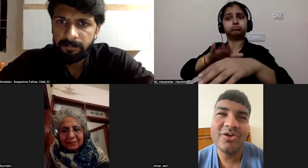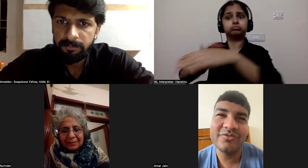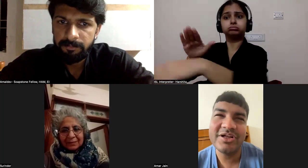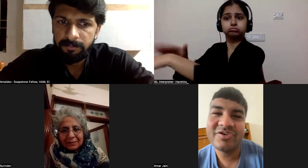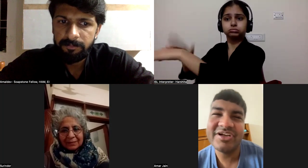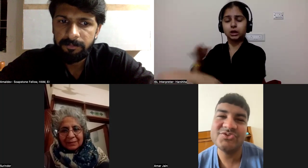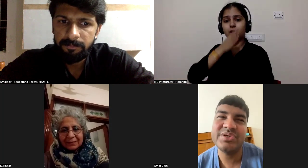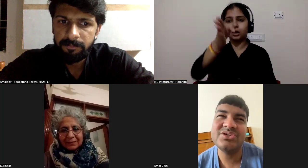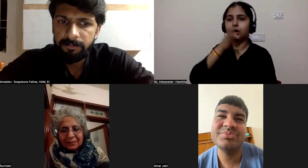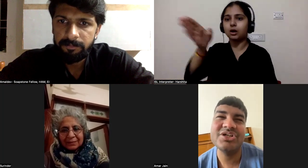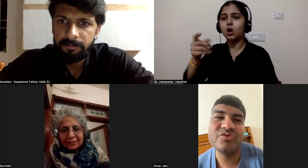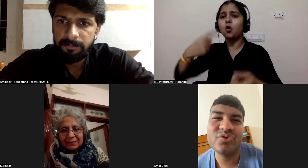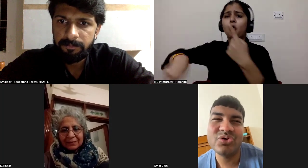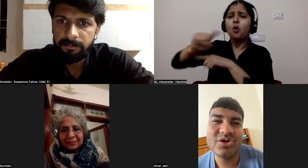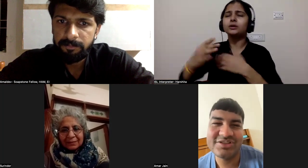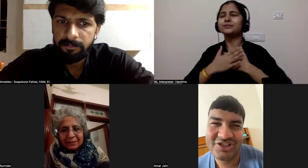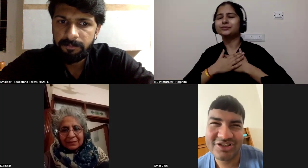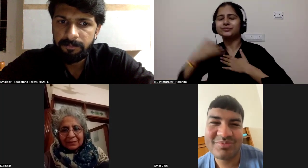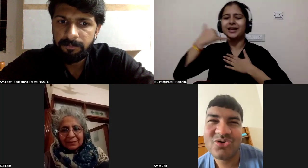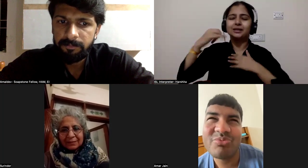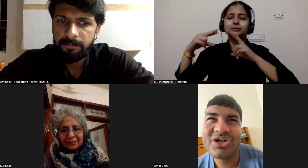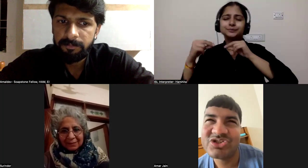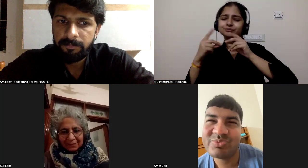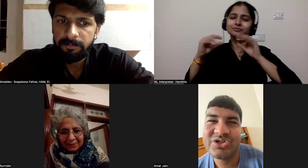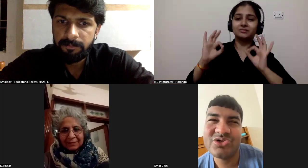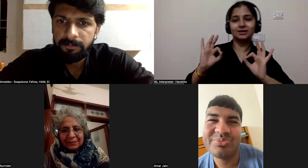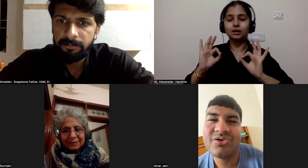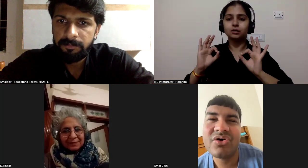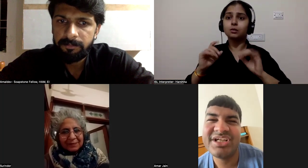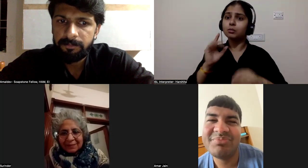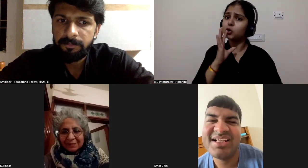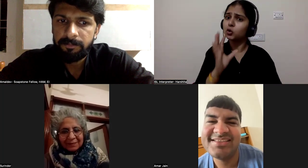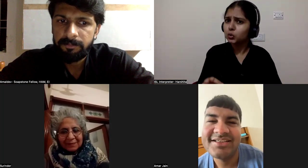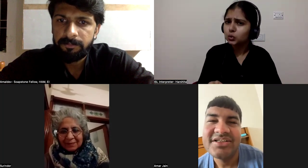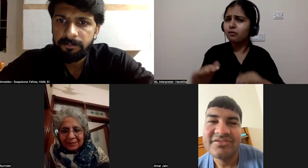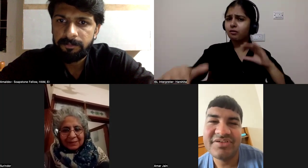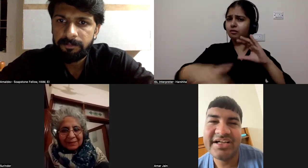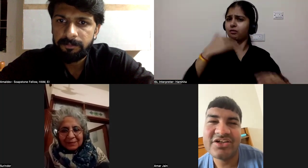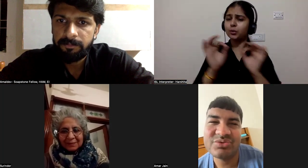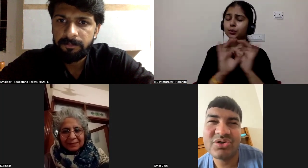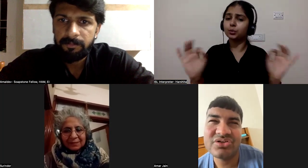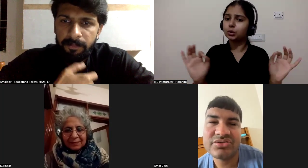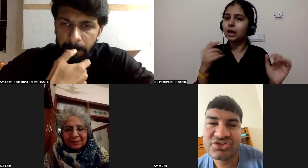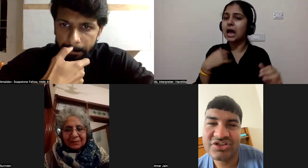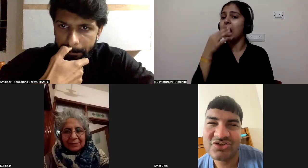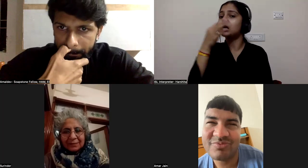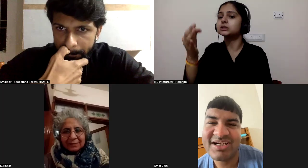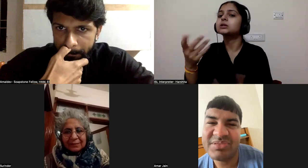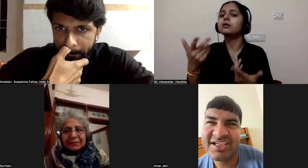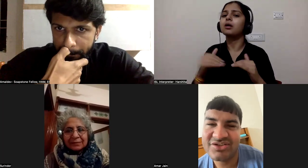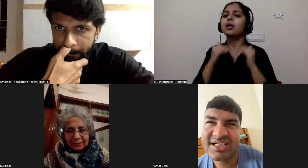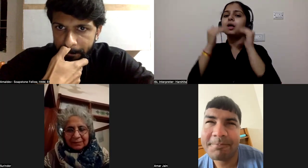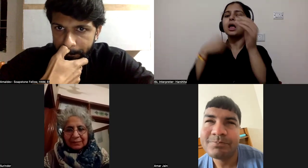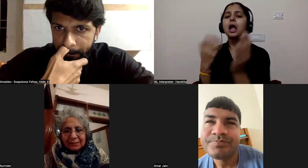And all of them were very sweet to me on phone calls, etc. But nobody responded to me, on emails when I asked about the status of